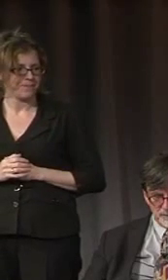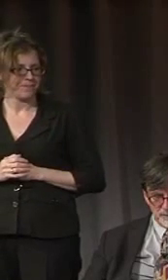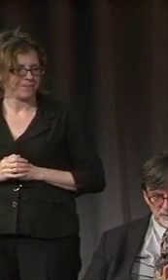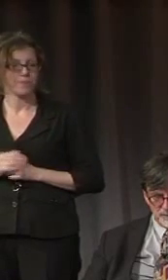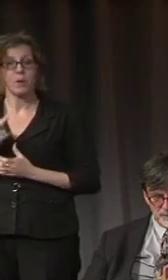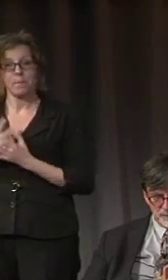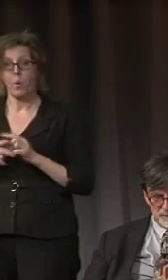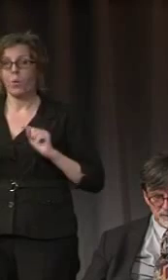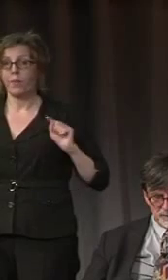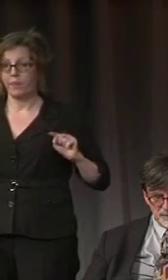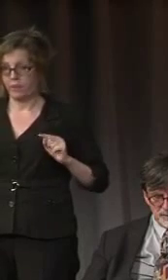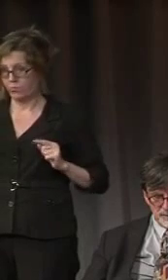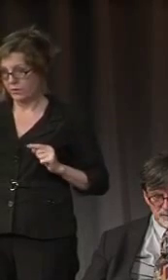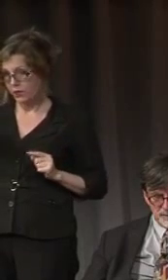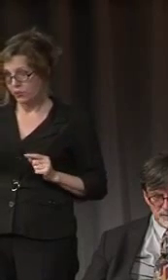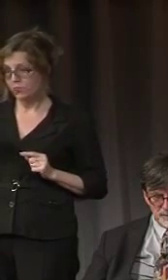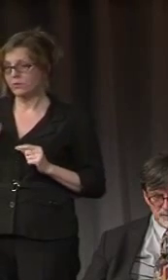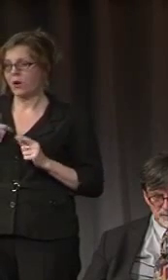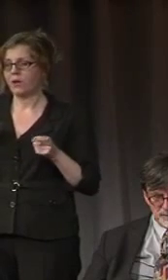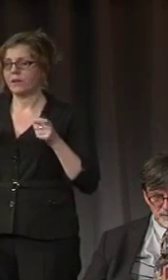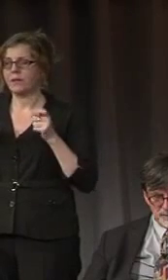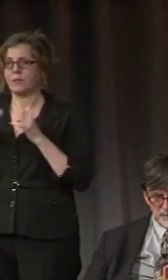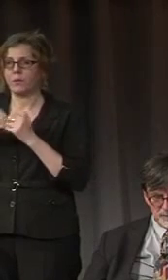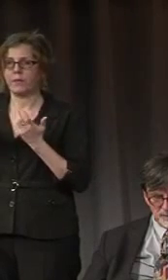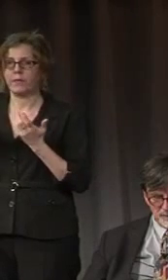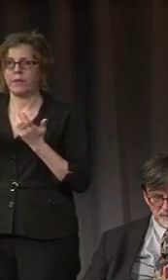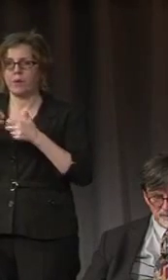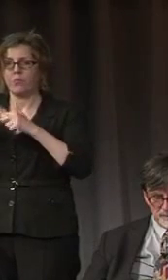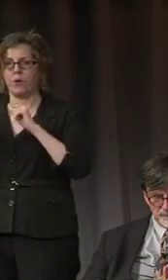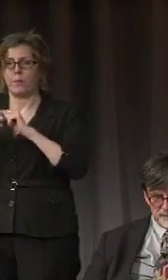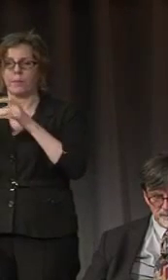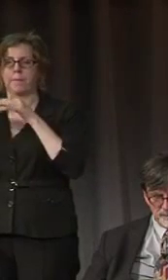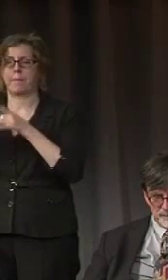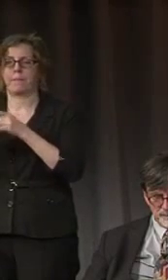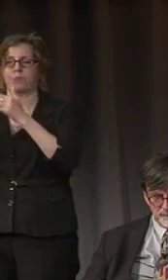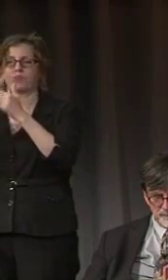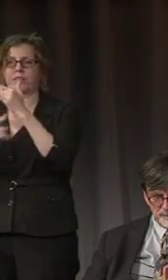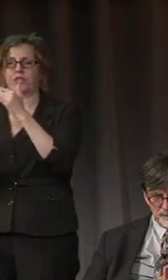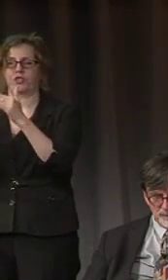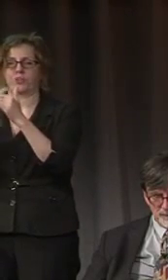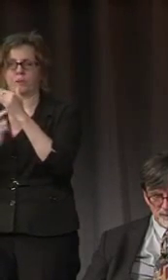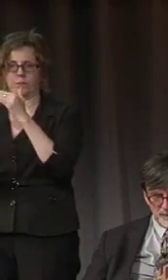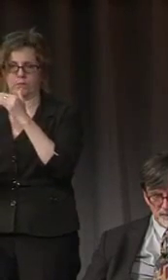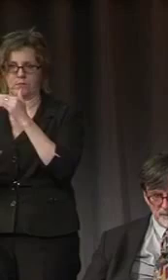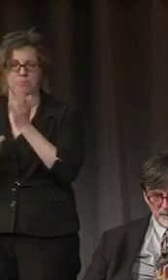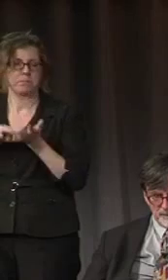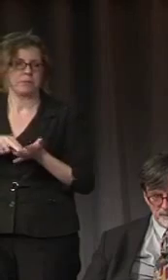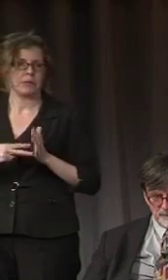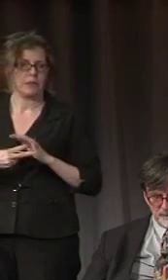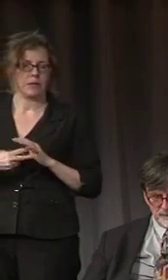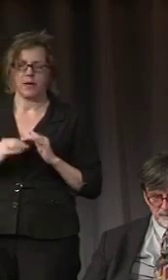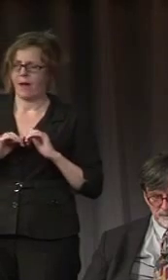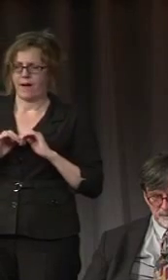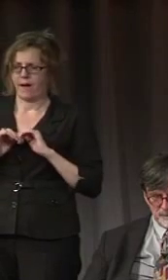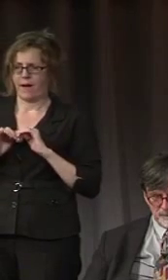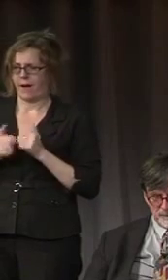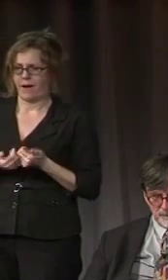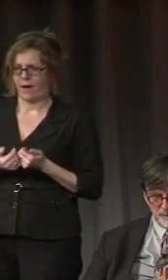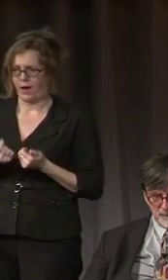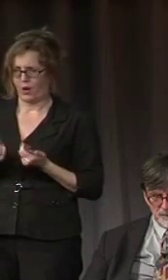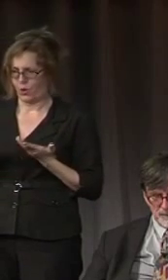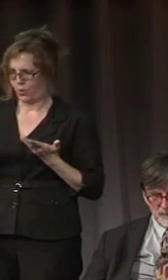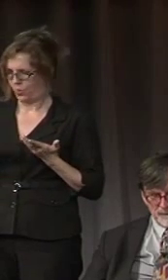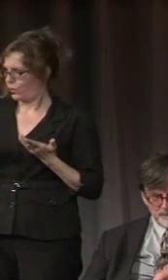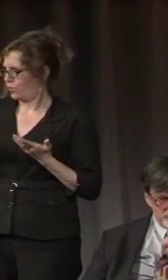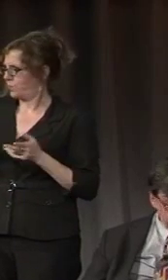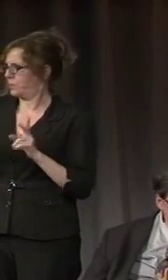confronting the problem of prediction. How can the human who pretty much as equipped to think